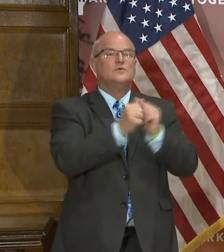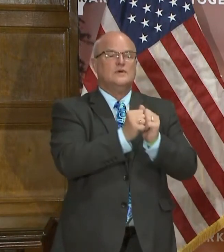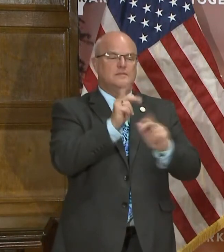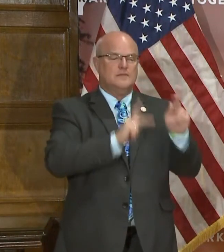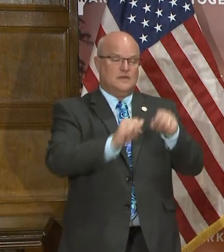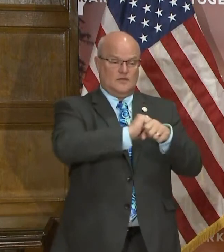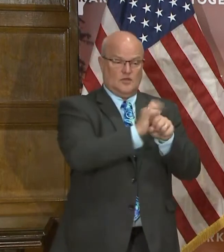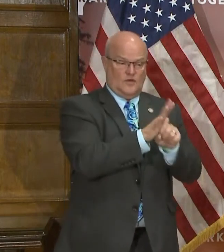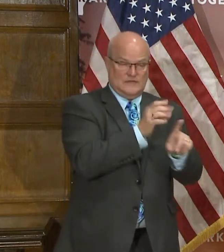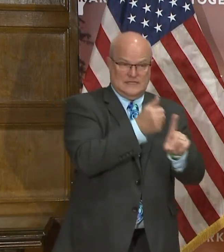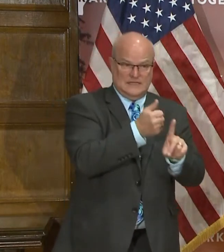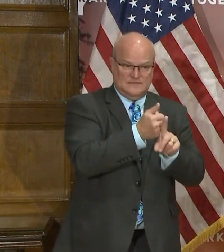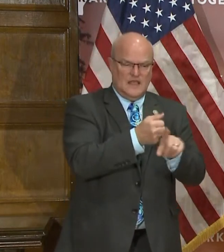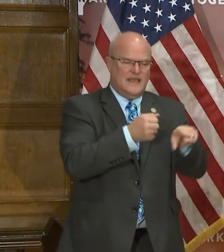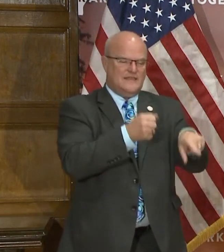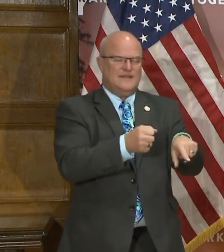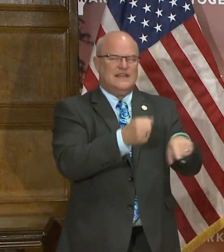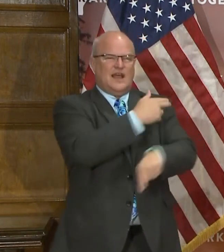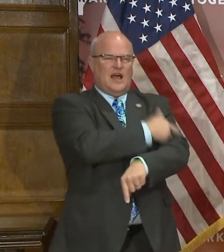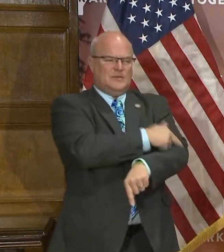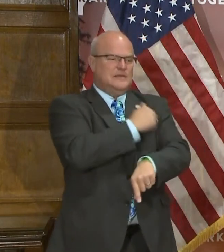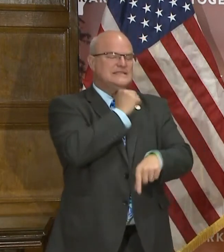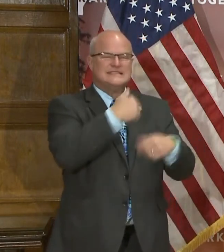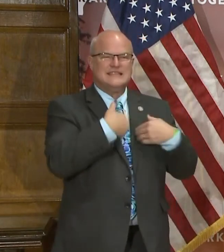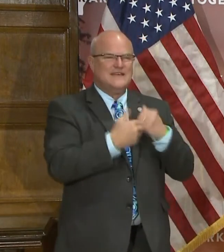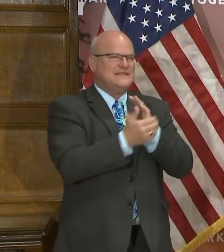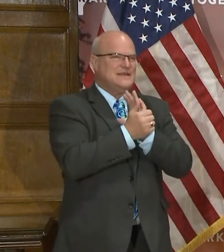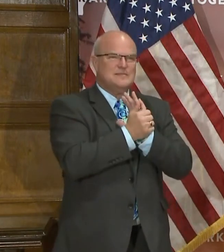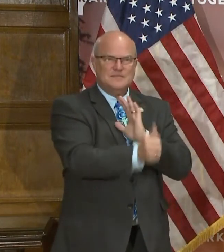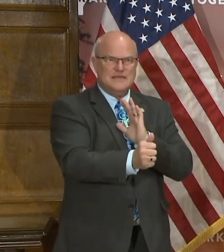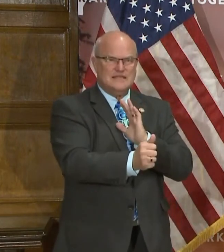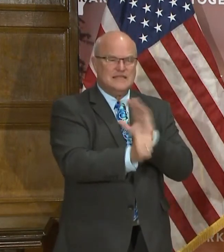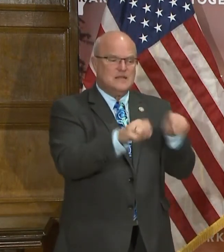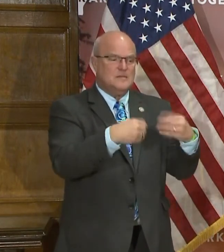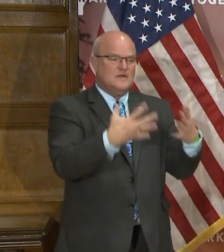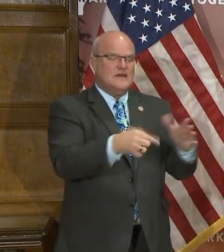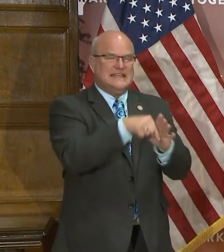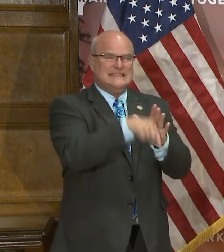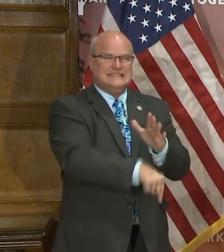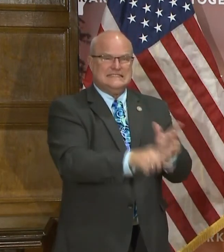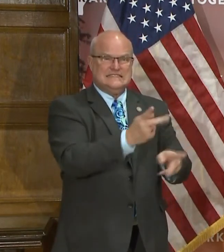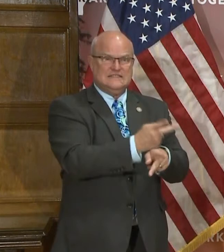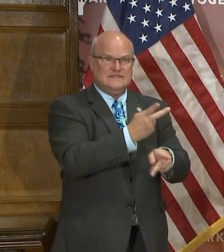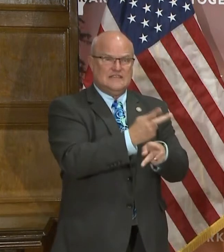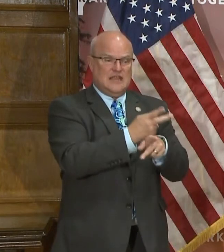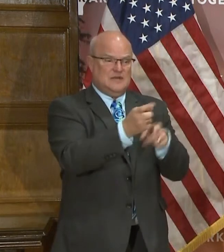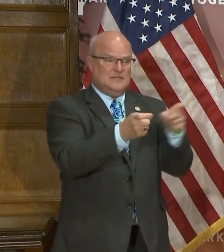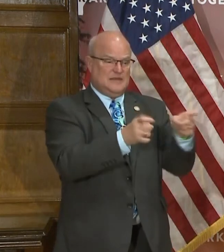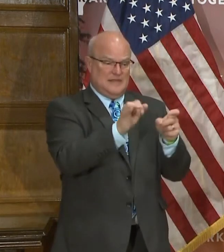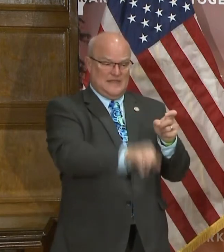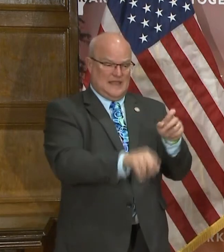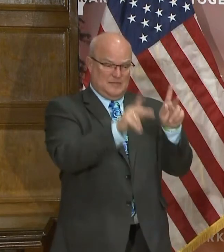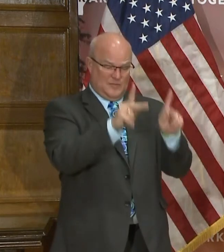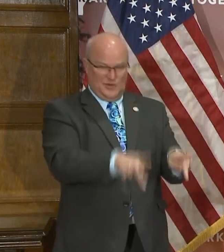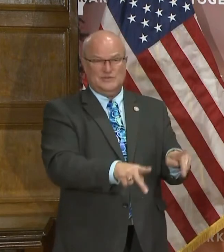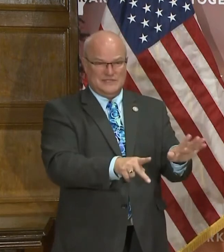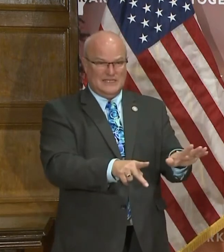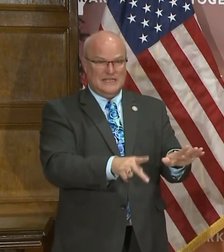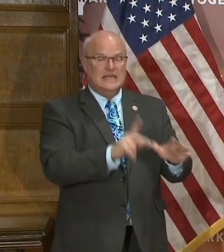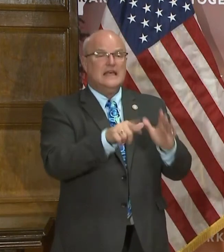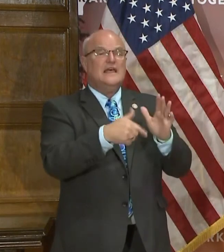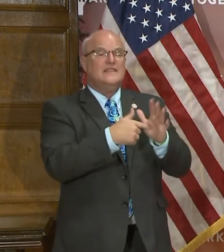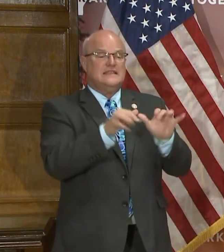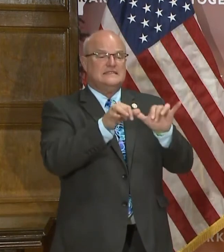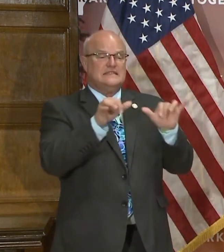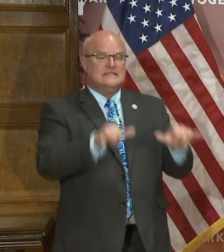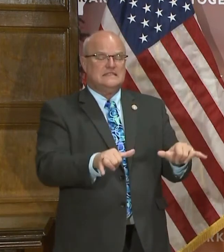If a patient is in a facility that doesn't have the ability to provide intensive care unit management of that patient, this